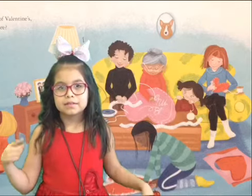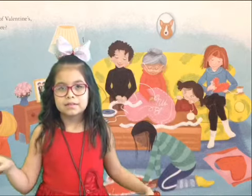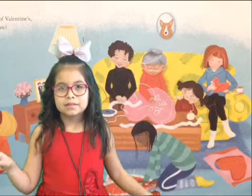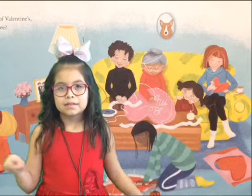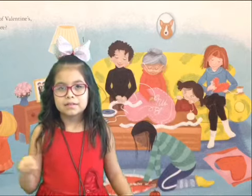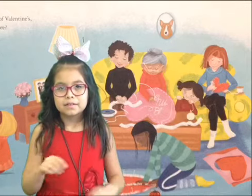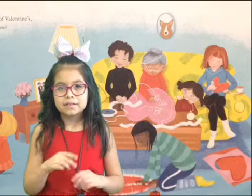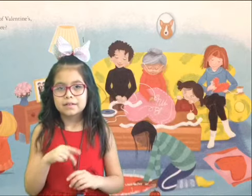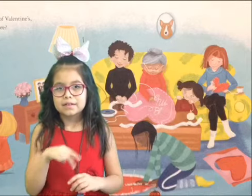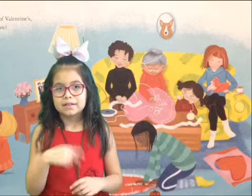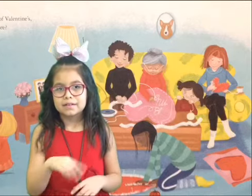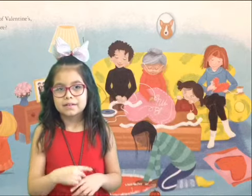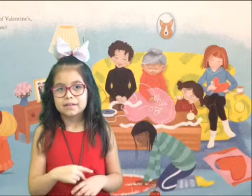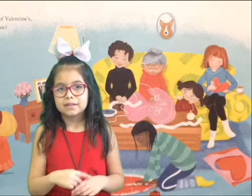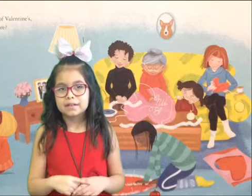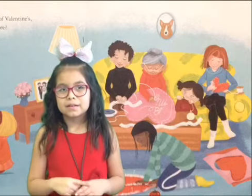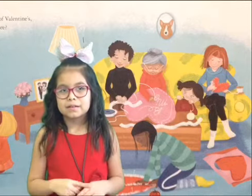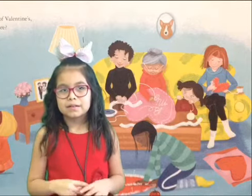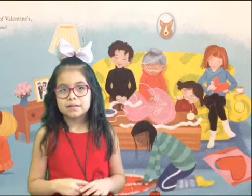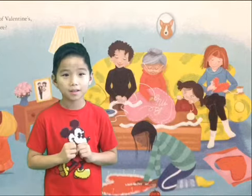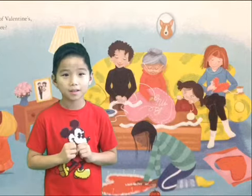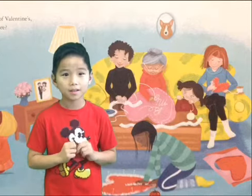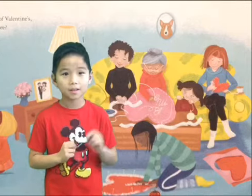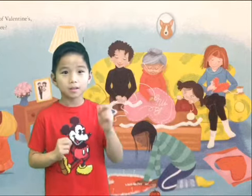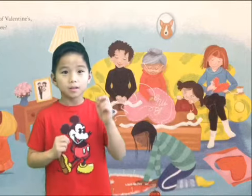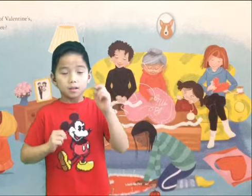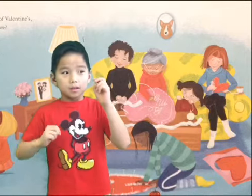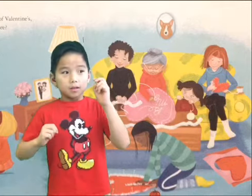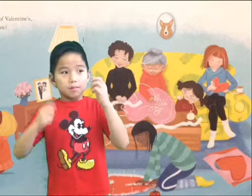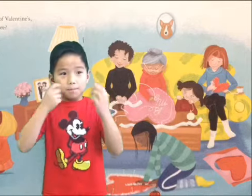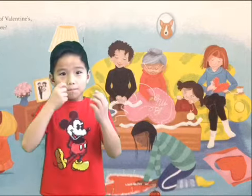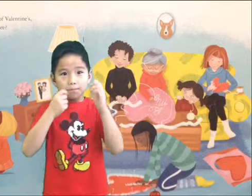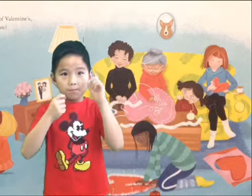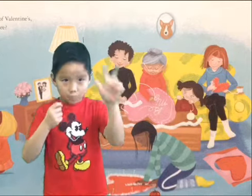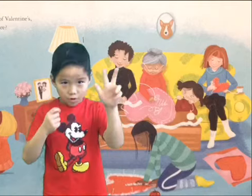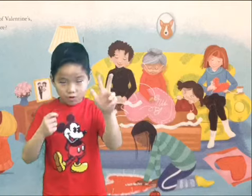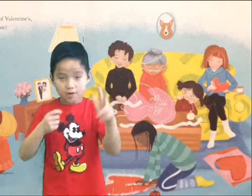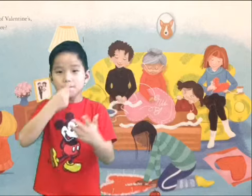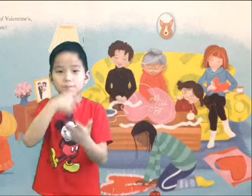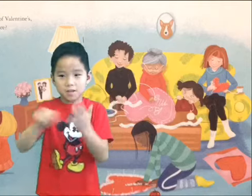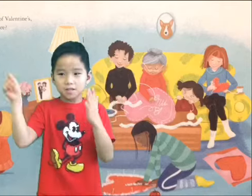purple ribbons, three pink pens,